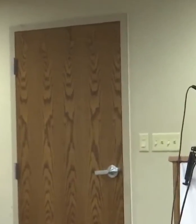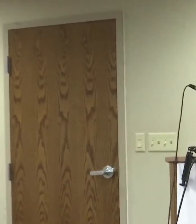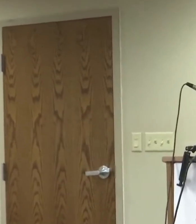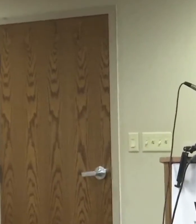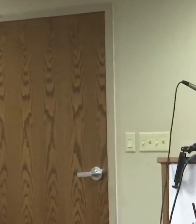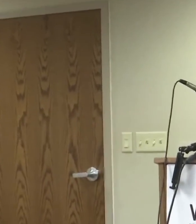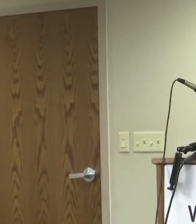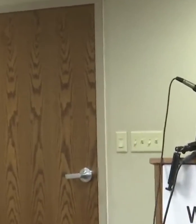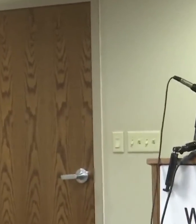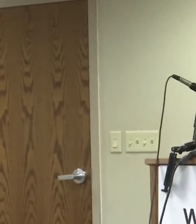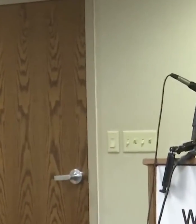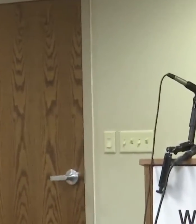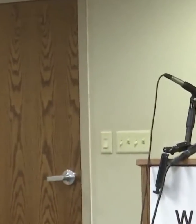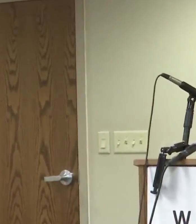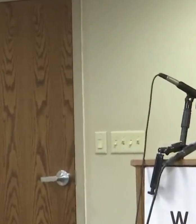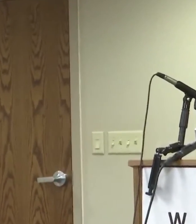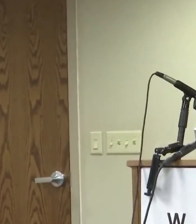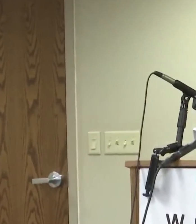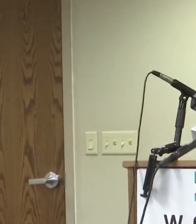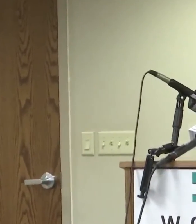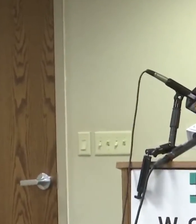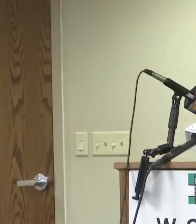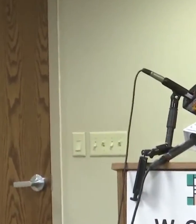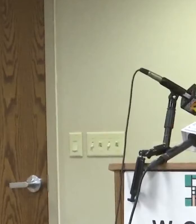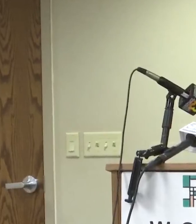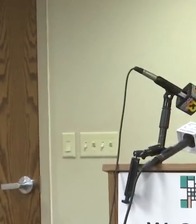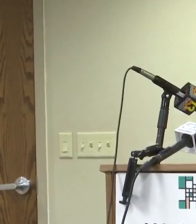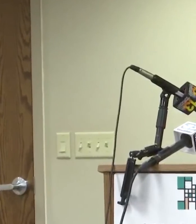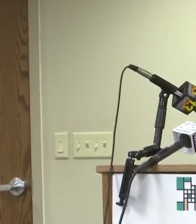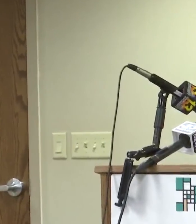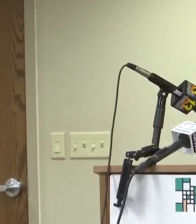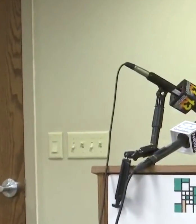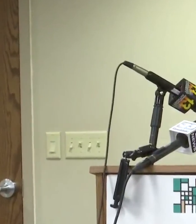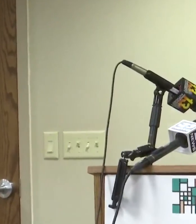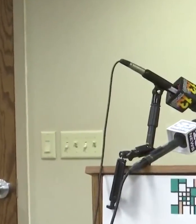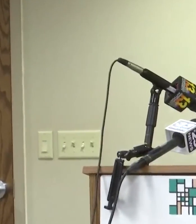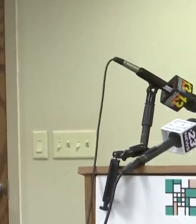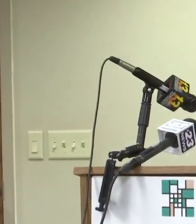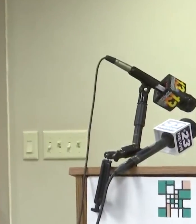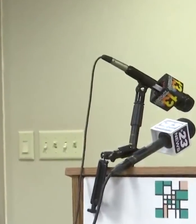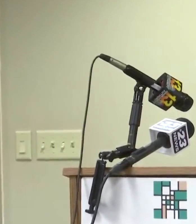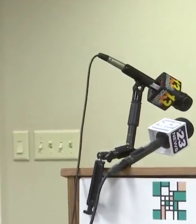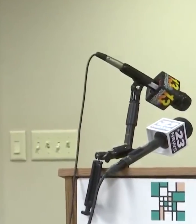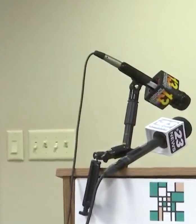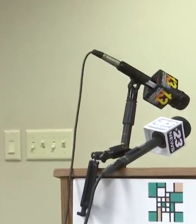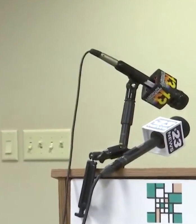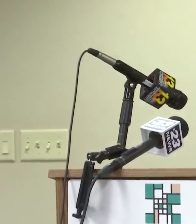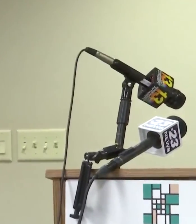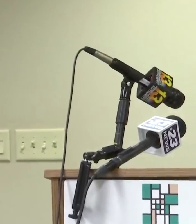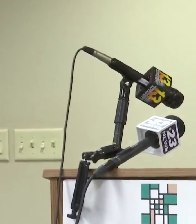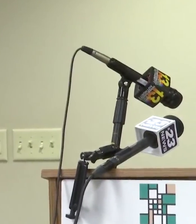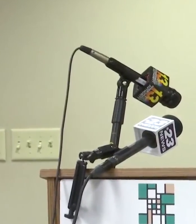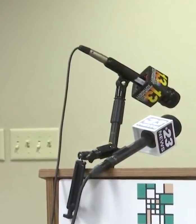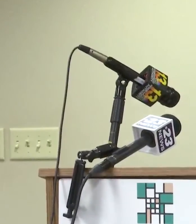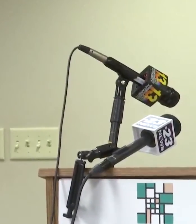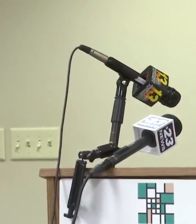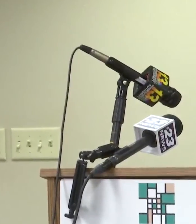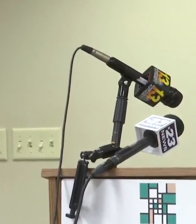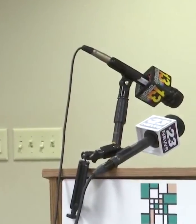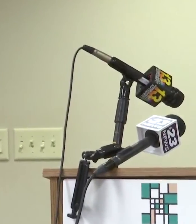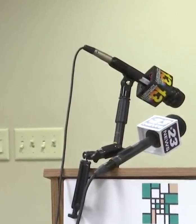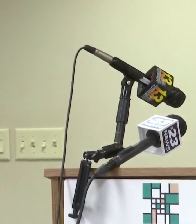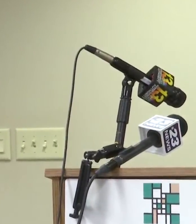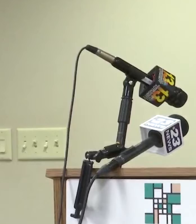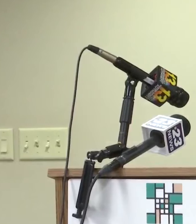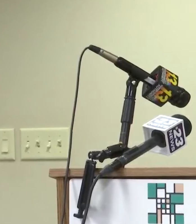Everyone good? Good afternoon. I'm Dr. Sandra Martell. I'm the Public Health Administrator for Winnebago County, and I welcome you to